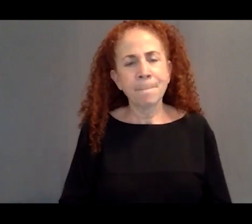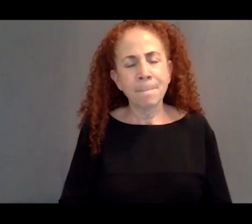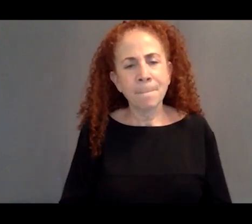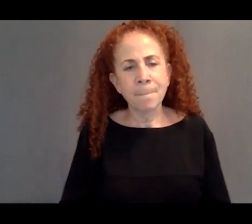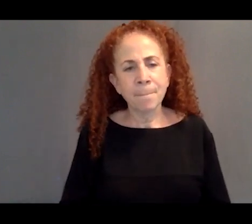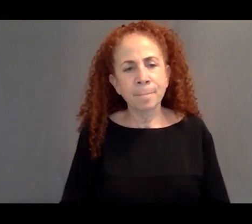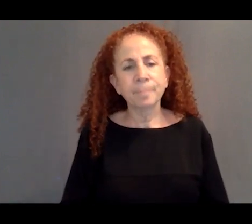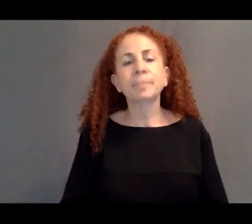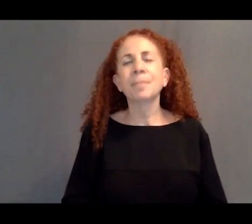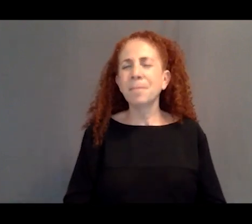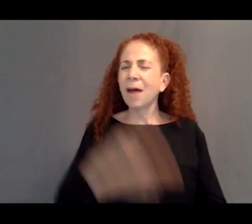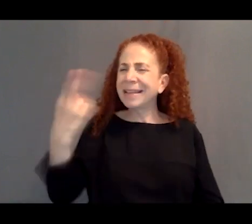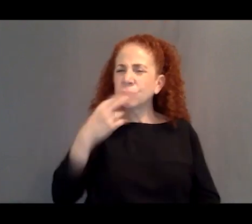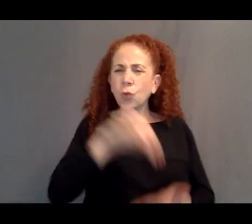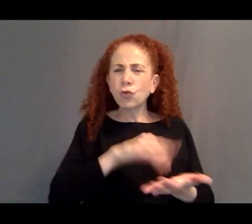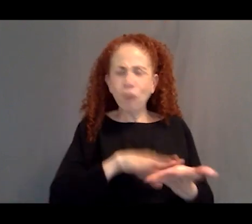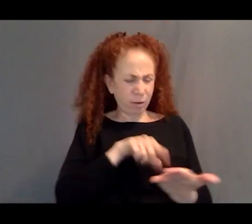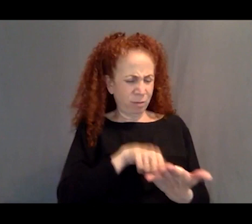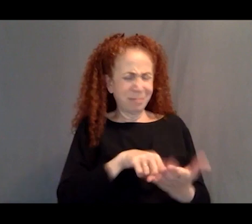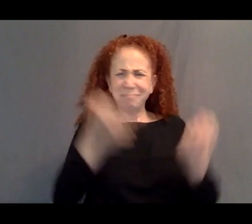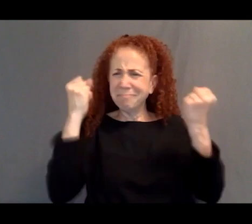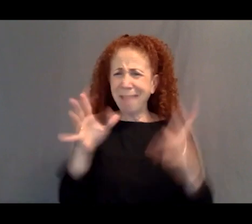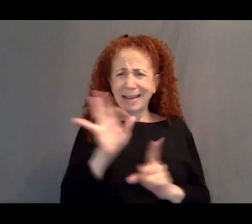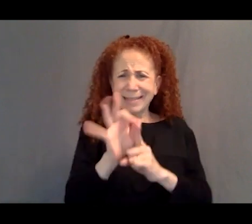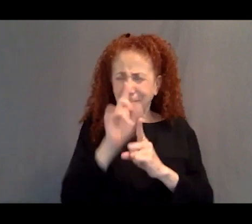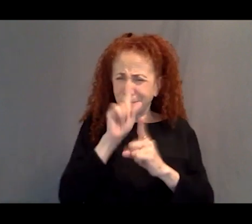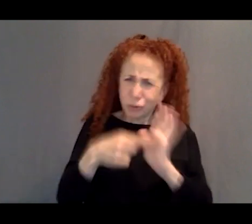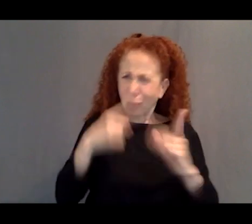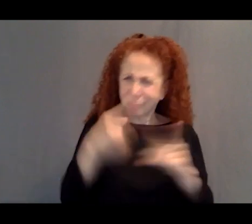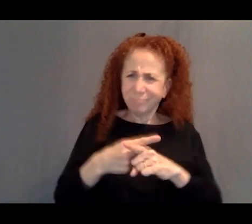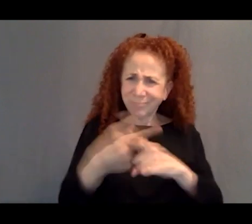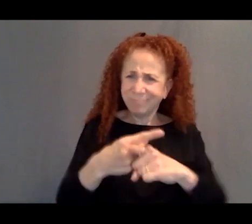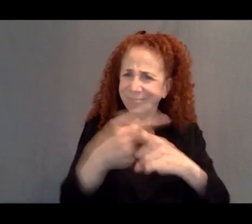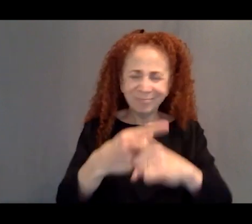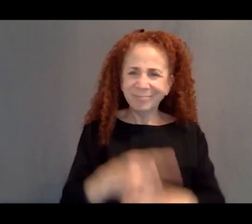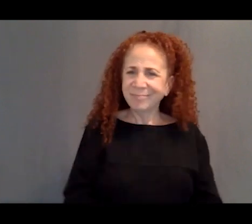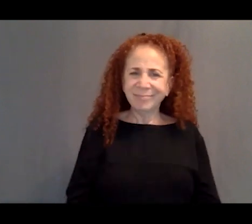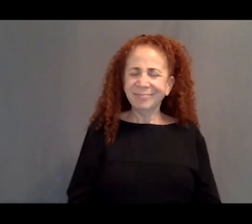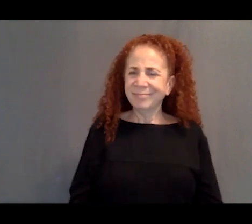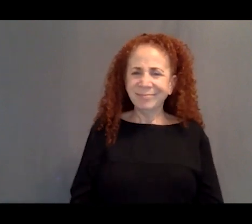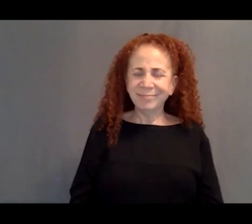But the historical record is laden with examples that complicate this